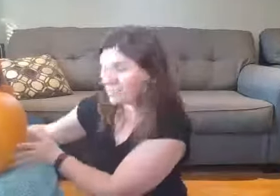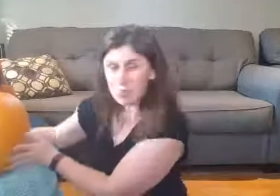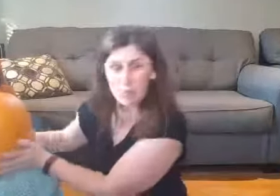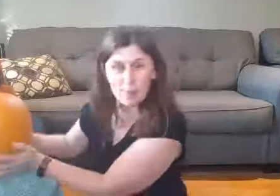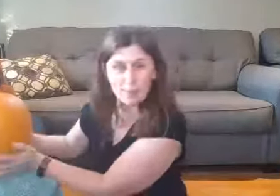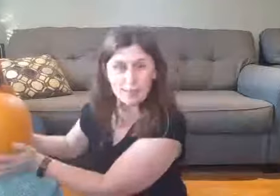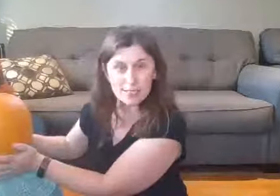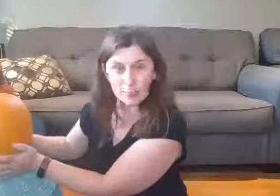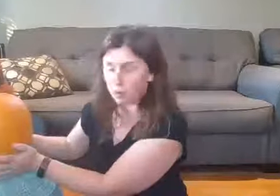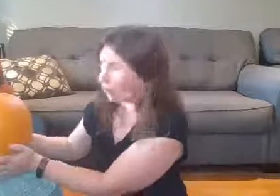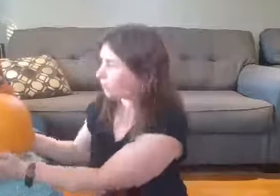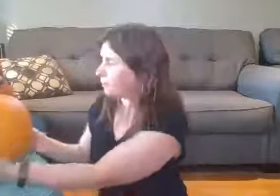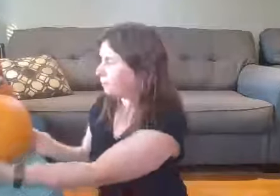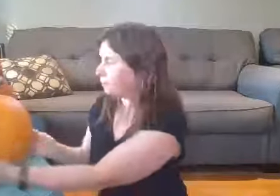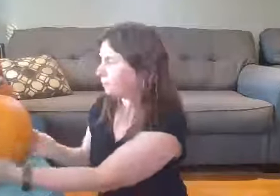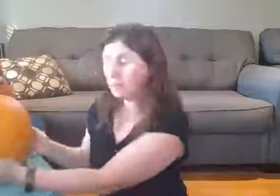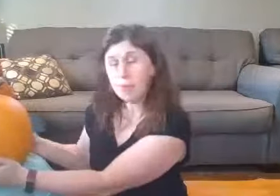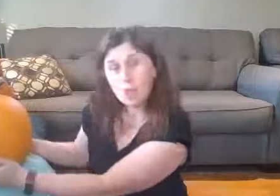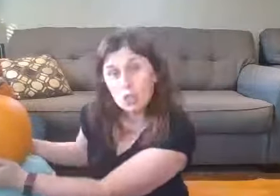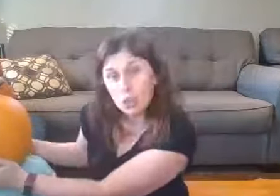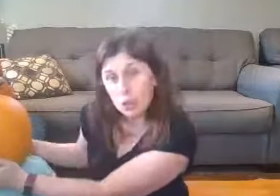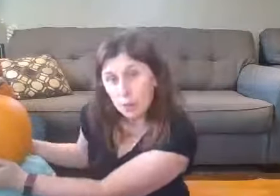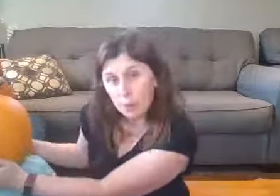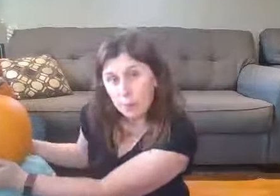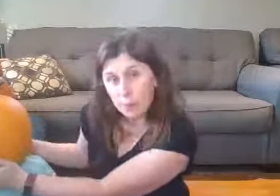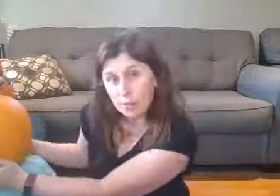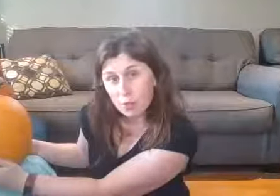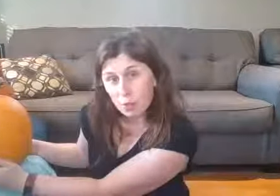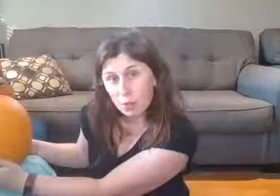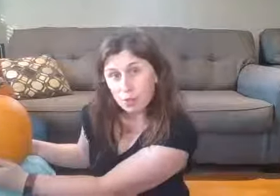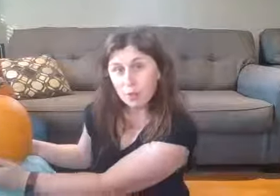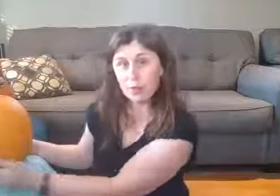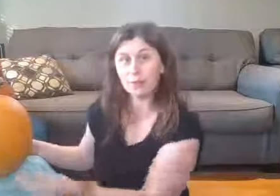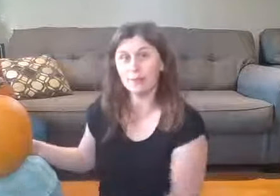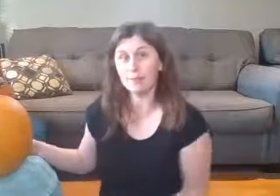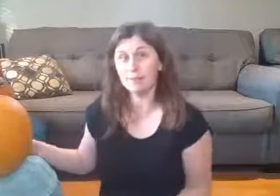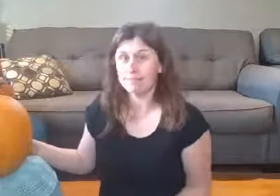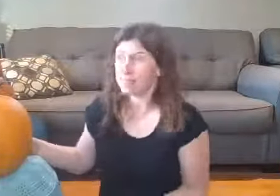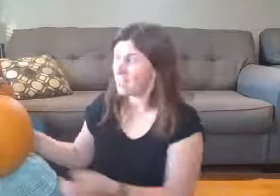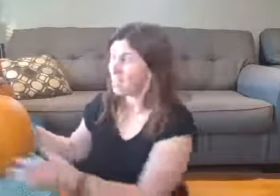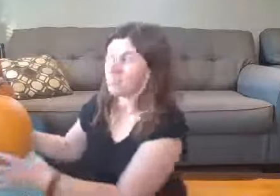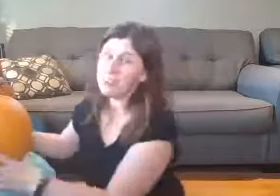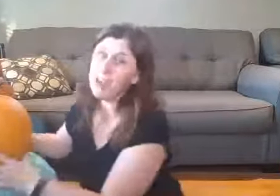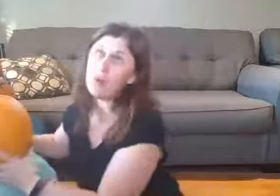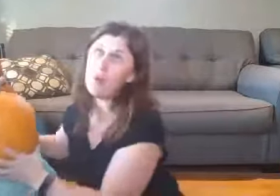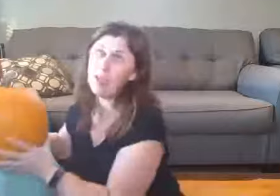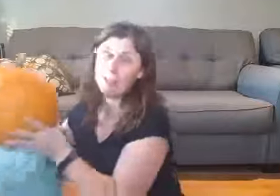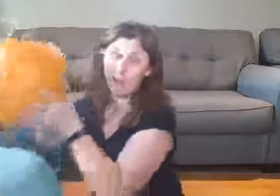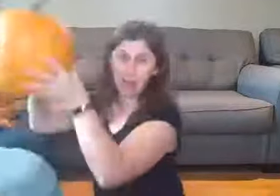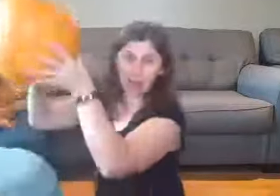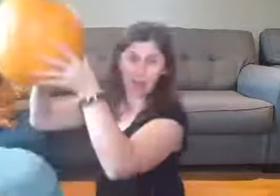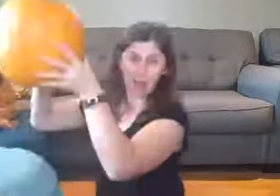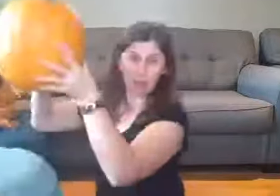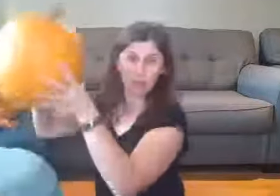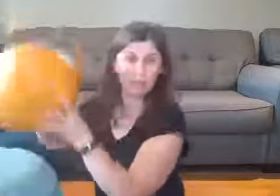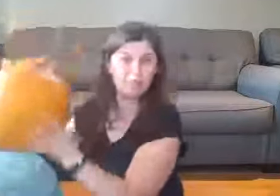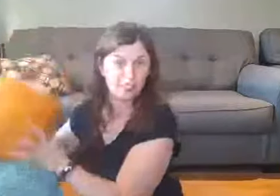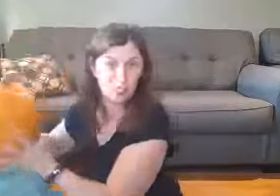is one of the pumpkins that we're growing. Do you know where pumpkins grow? Definitely not way up high in an apple tree. They're too